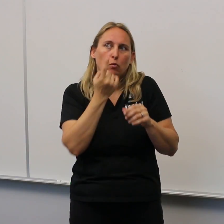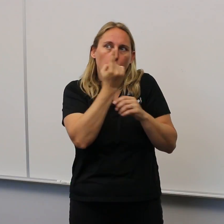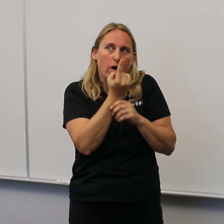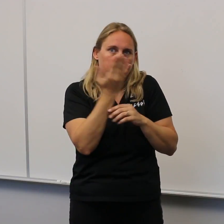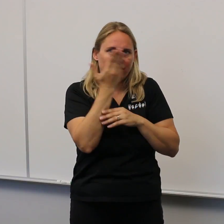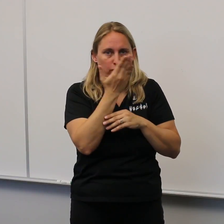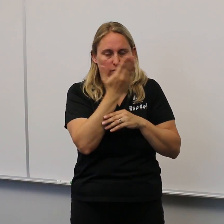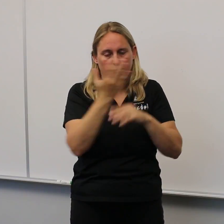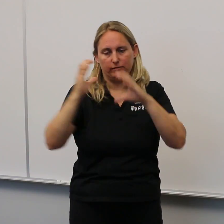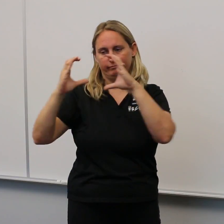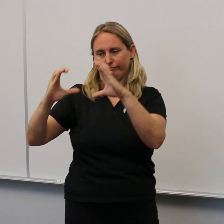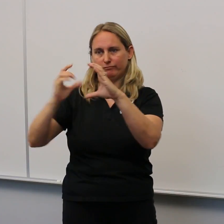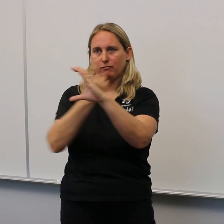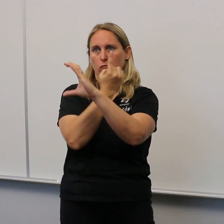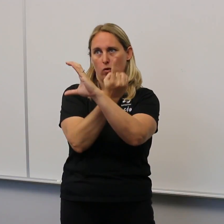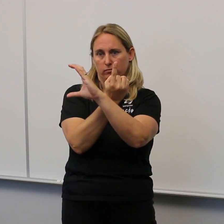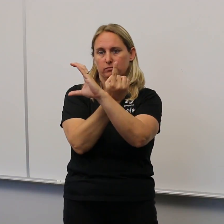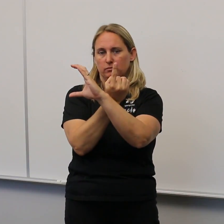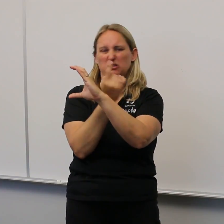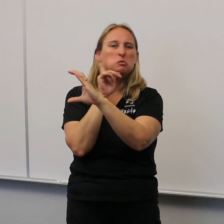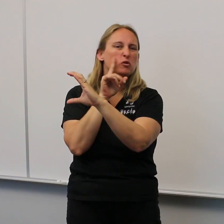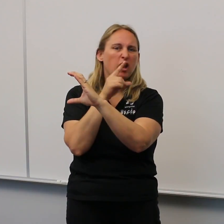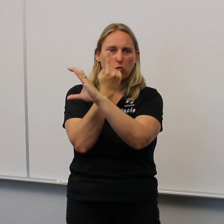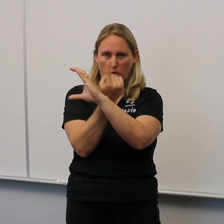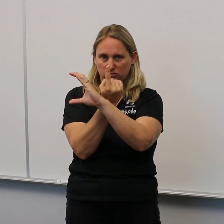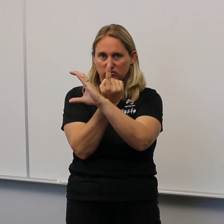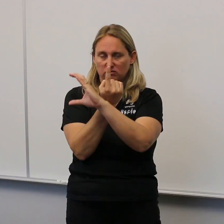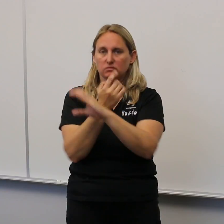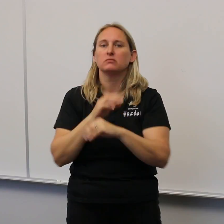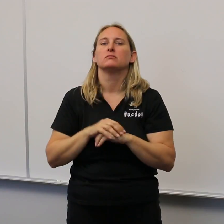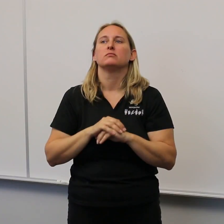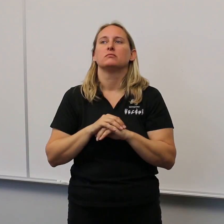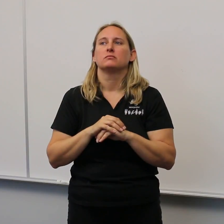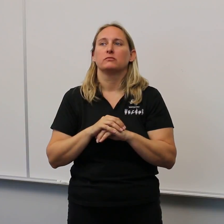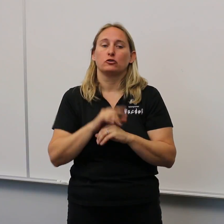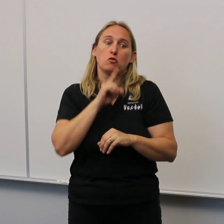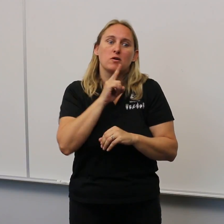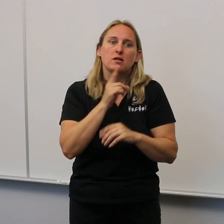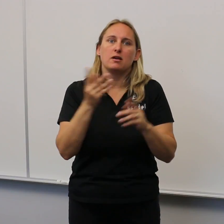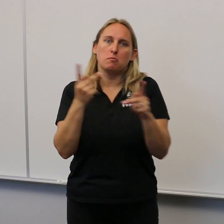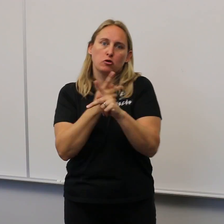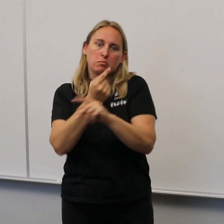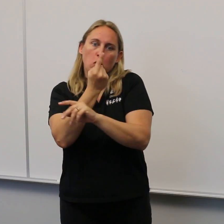bracket, which means I'm really multiplying 1 times negative 3.